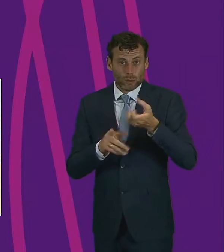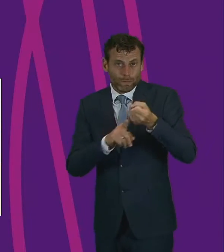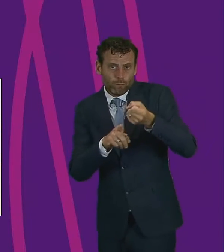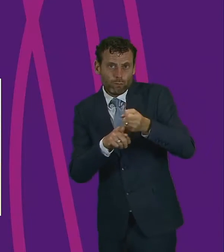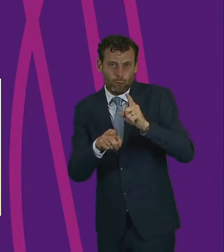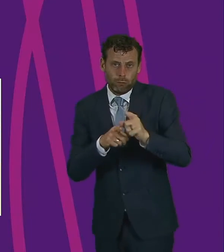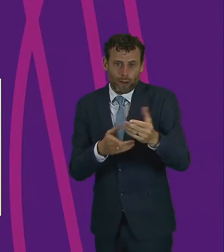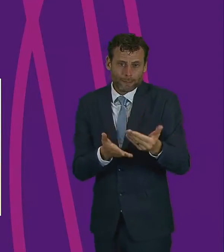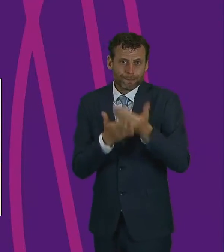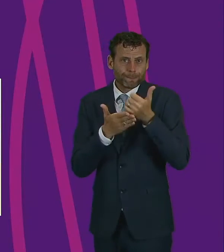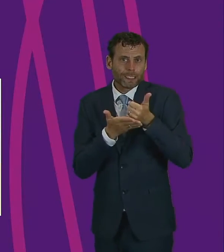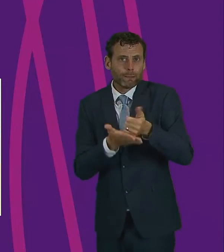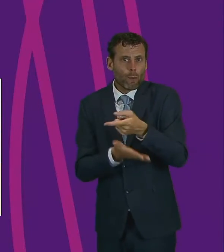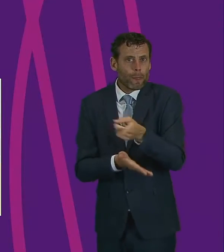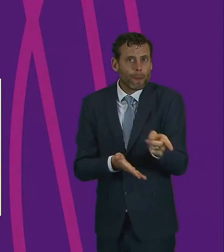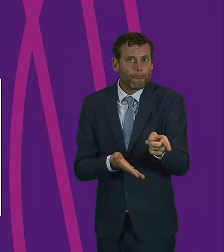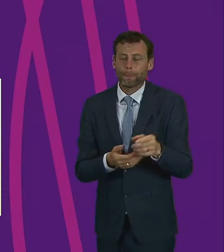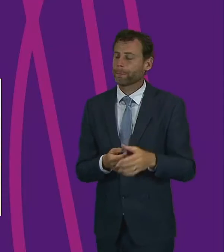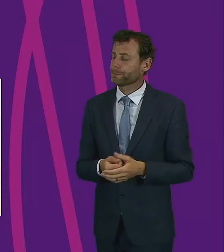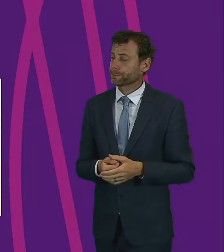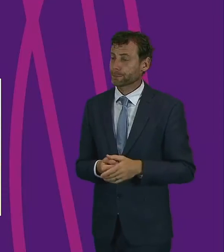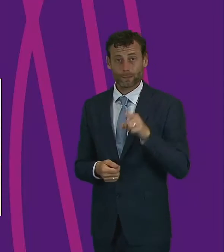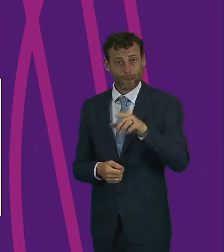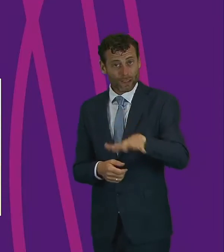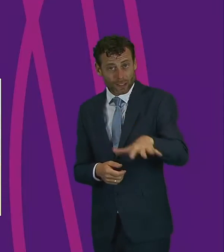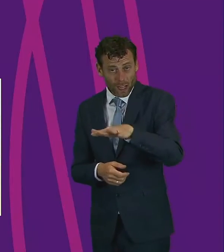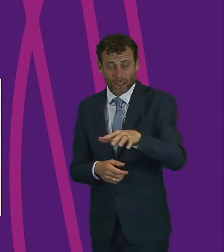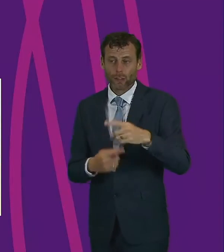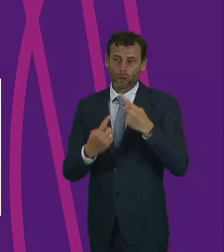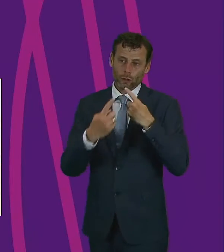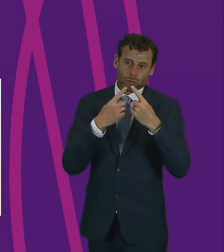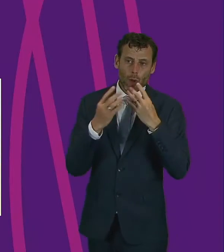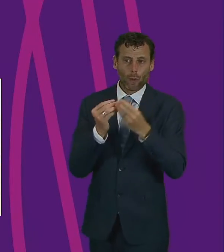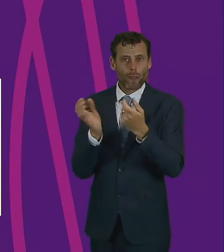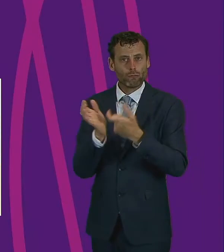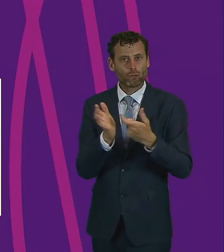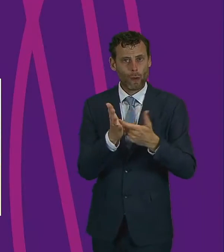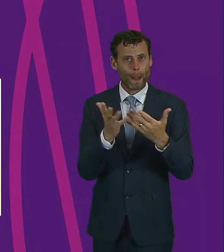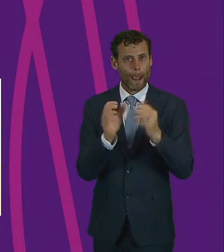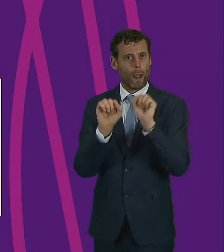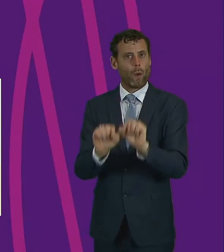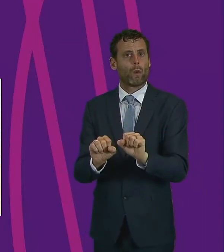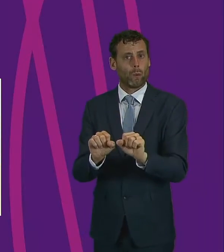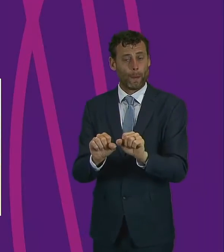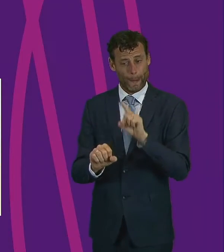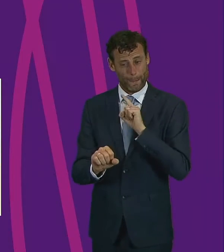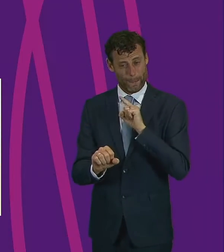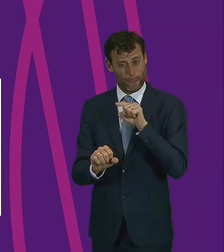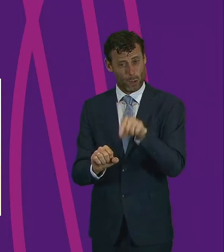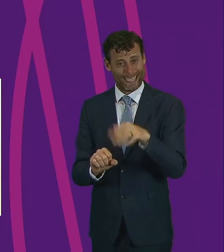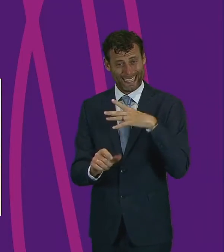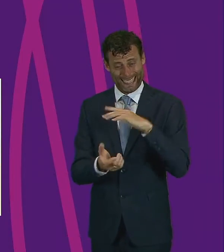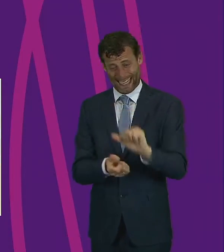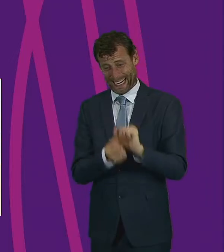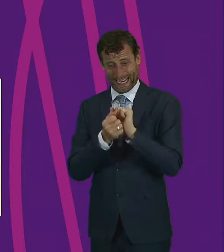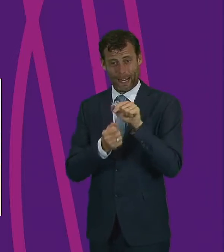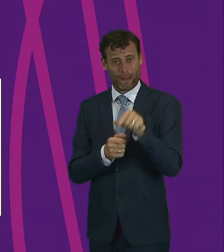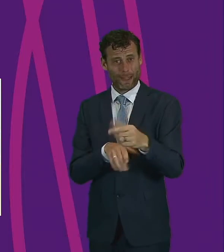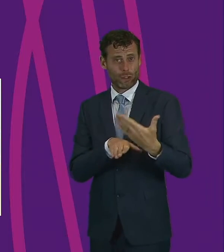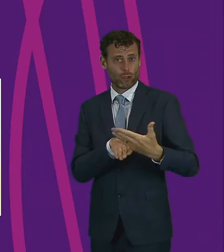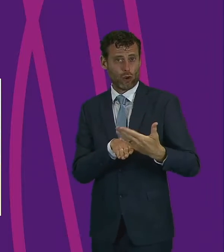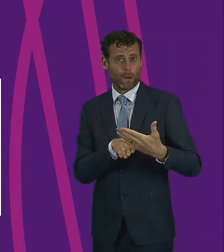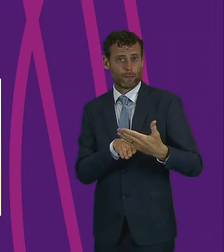support employees at the site and to engage constructively with Rolls-Royce. I think it's vital that these jobs are retained. But it's not just